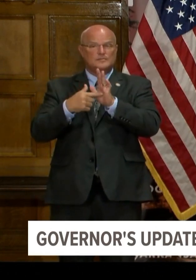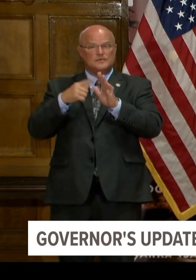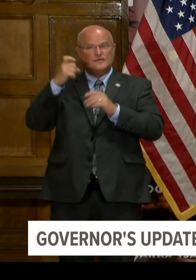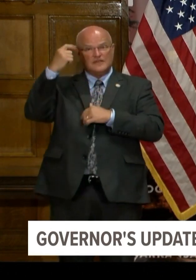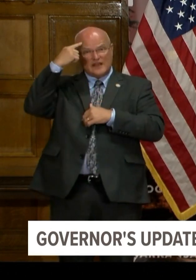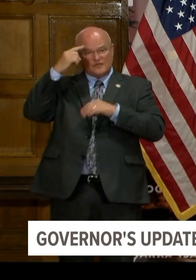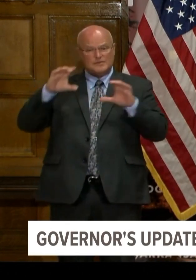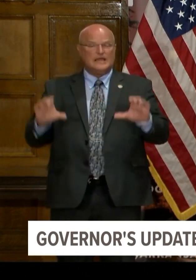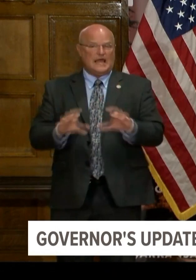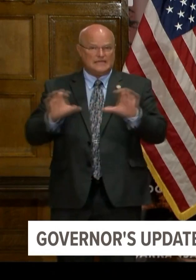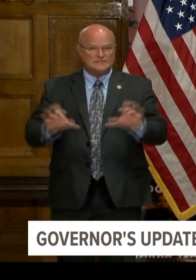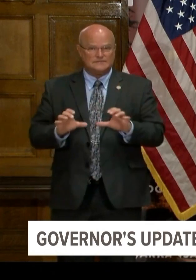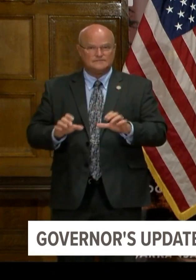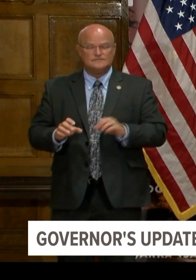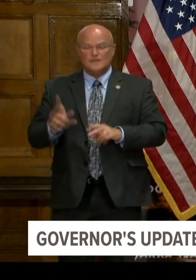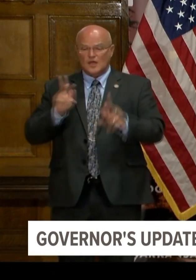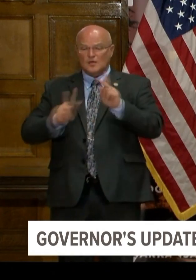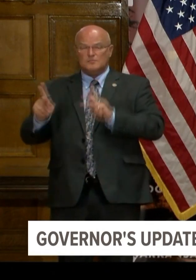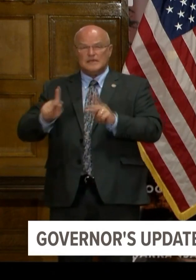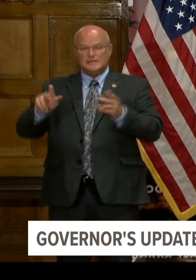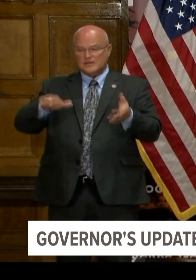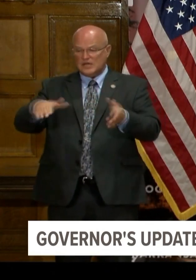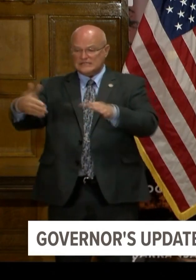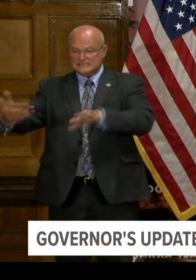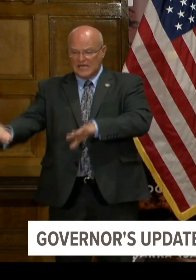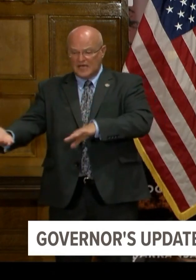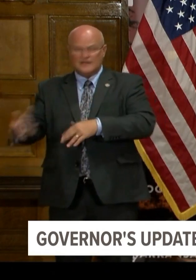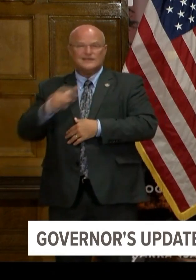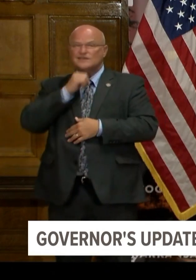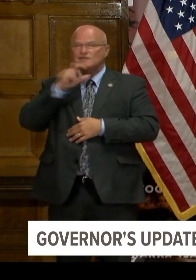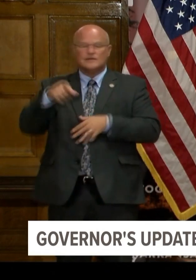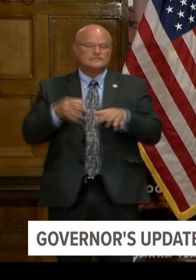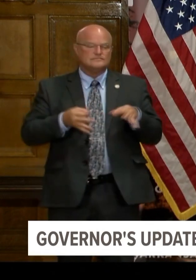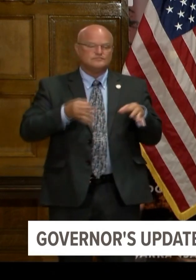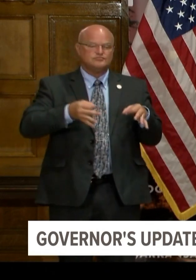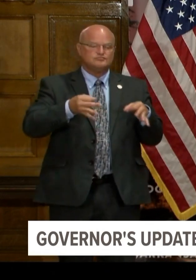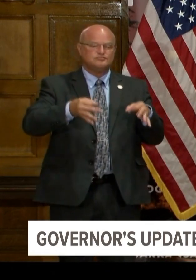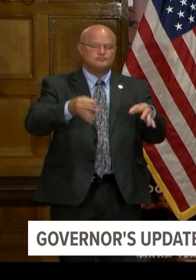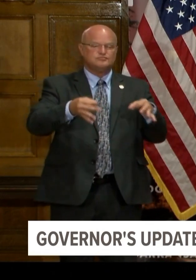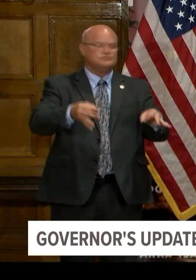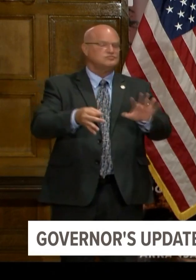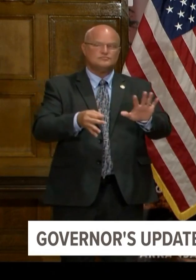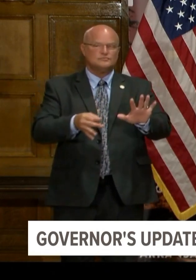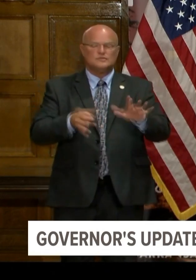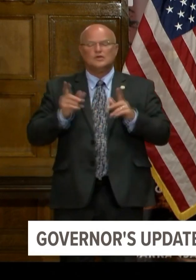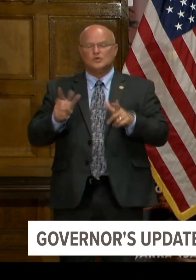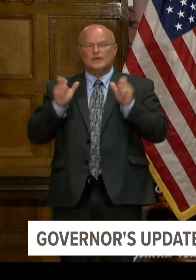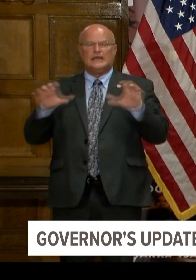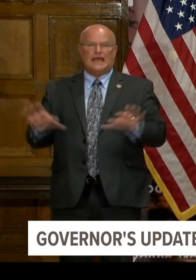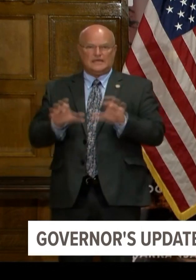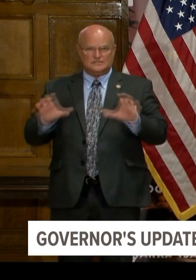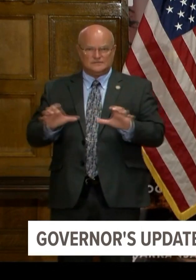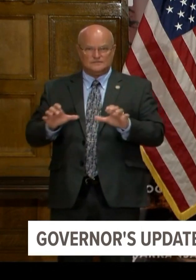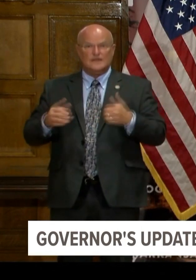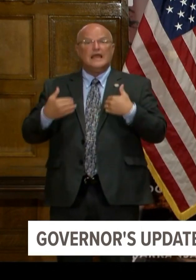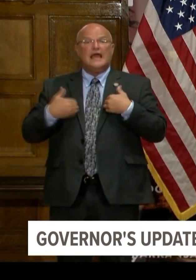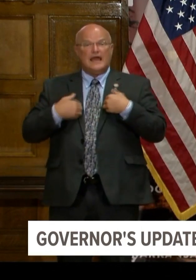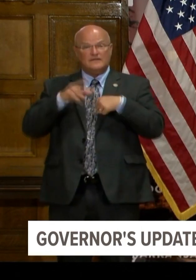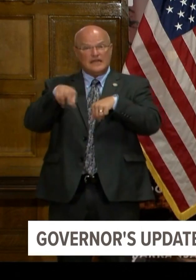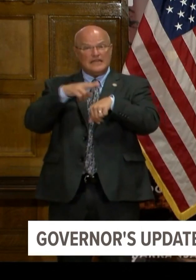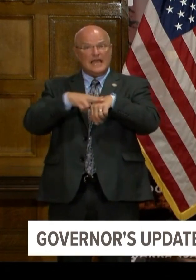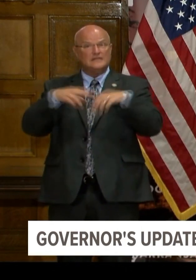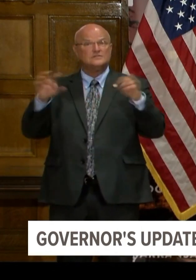action. But when people are dying, you don't need delay, you need quick action. There is a national